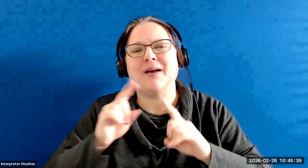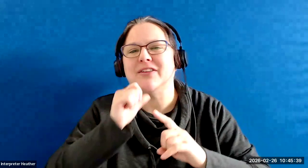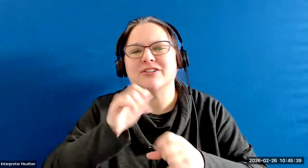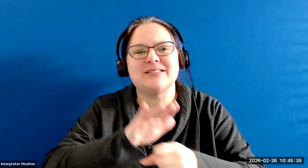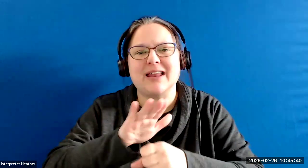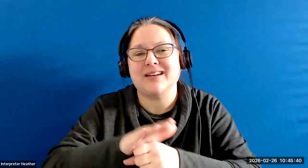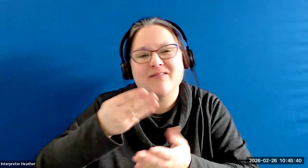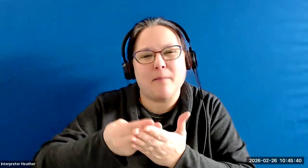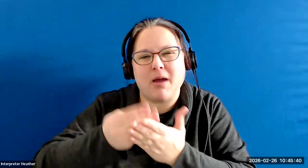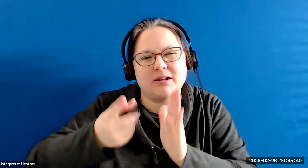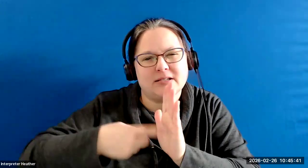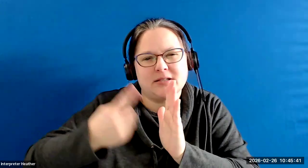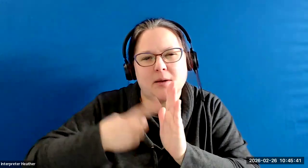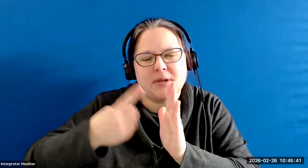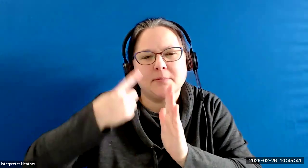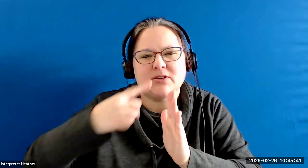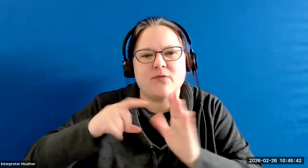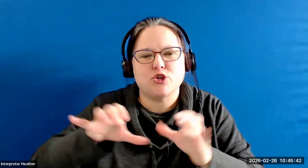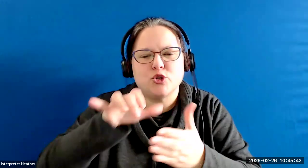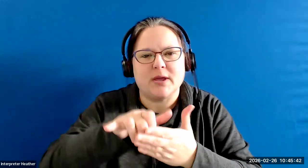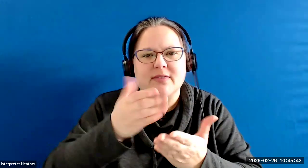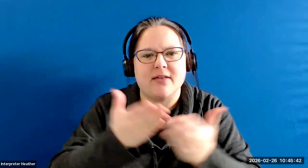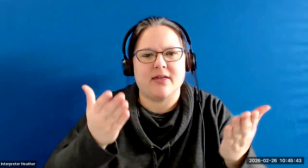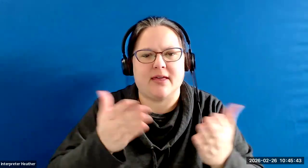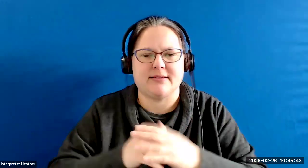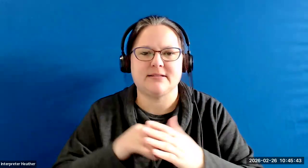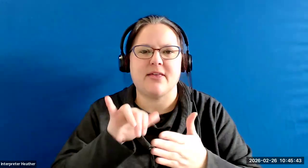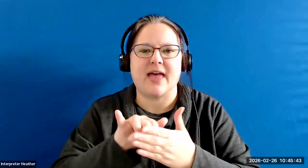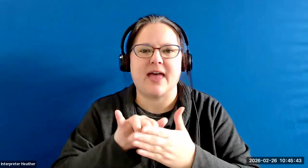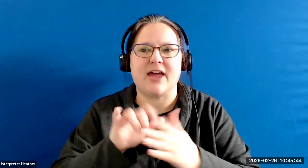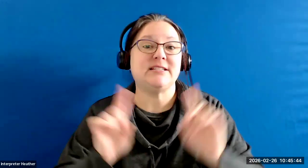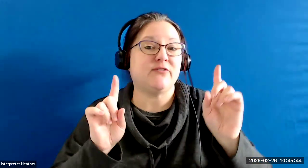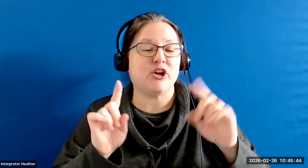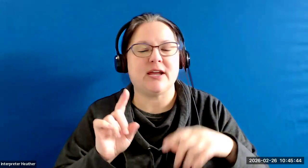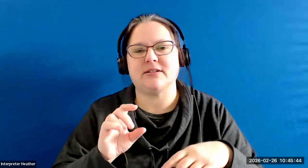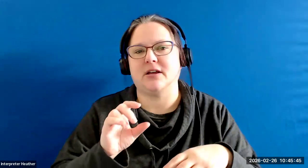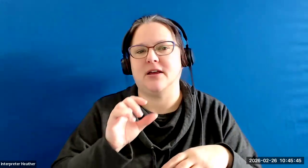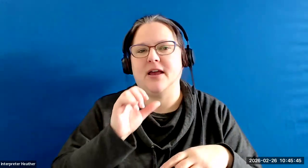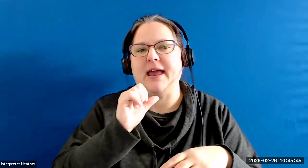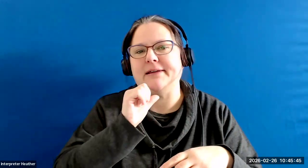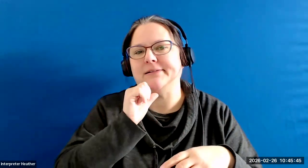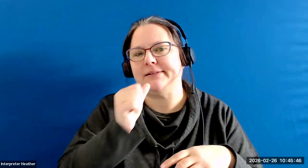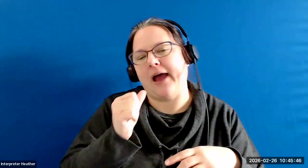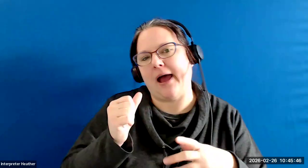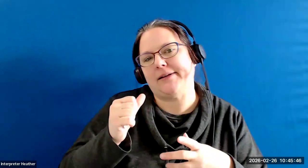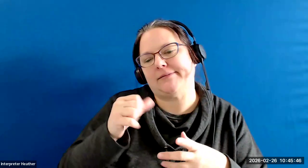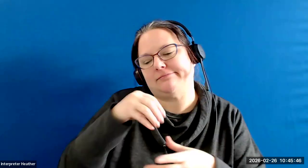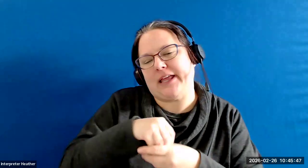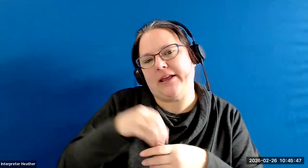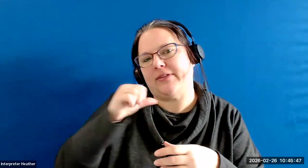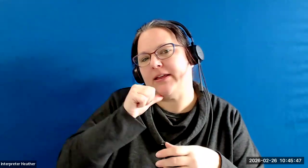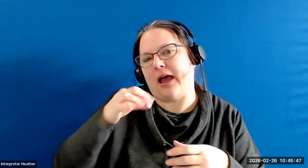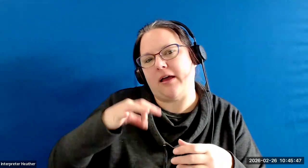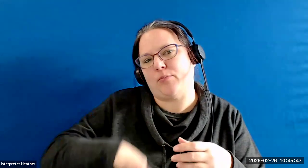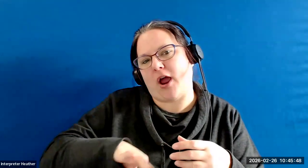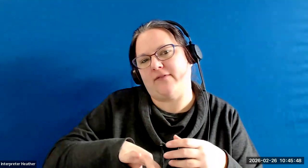of funding to do things that are outside of the box and outside of the nonprofit and industrial